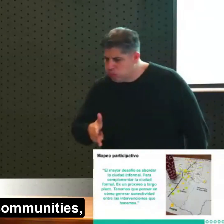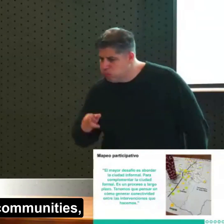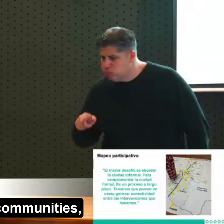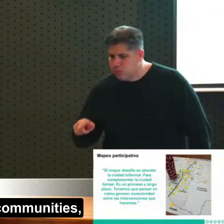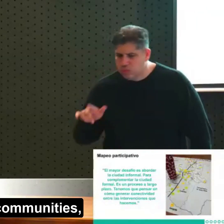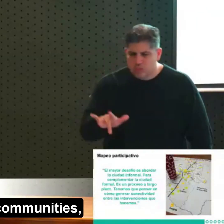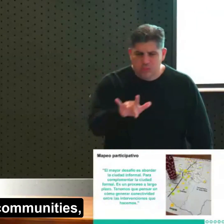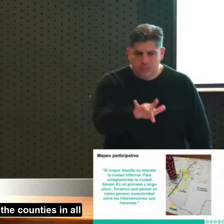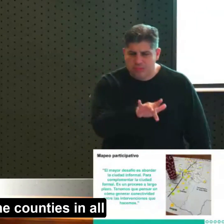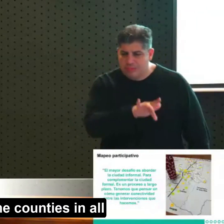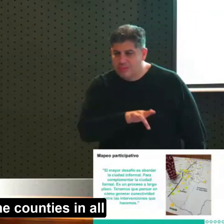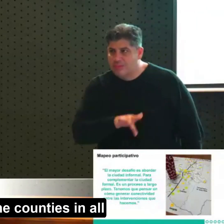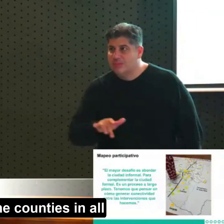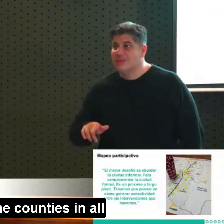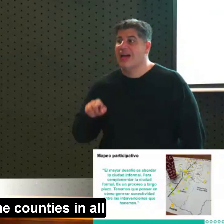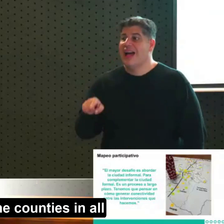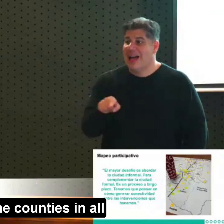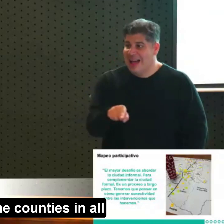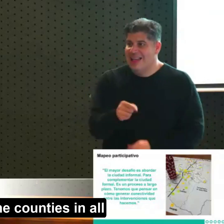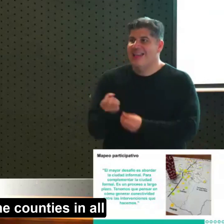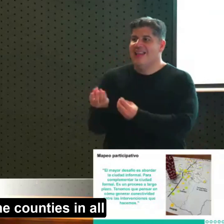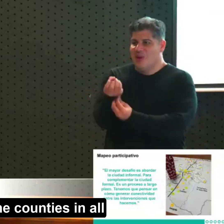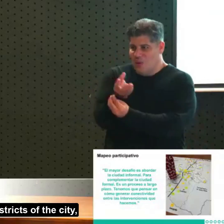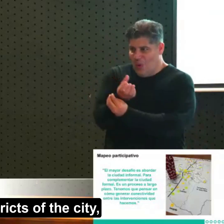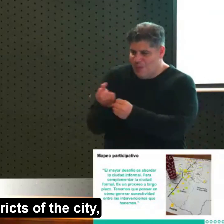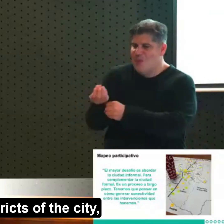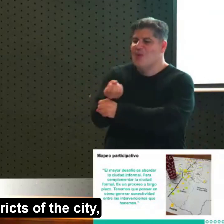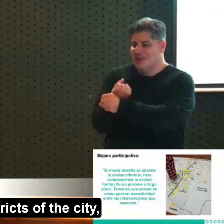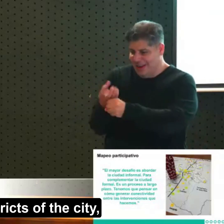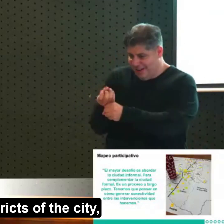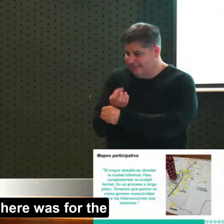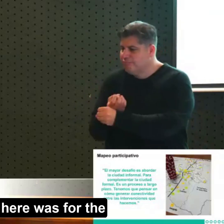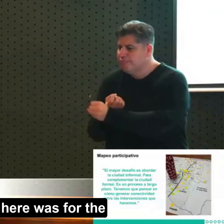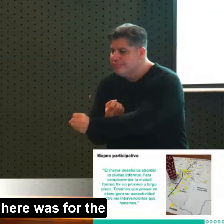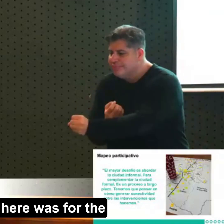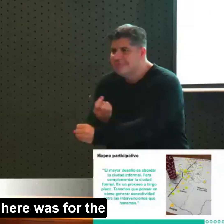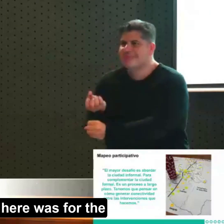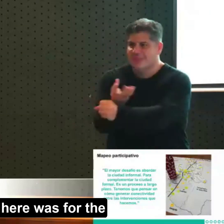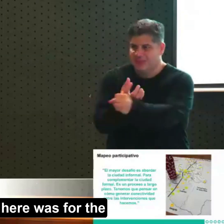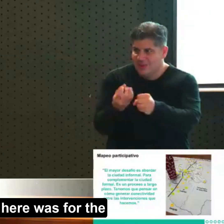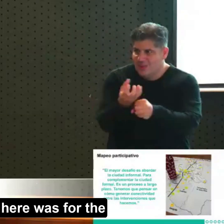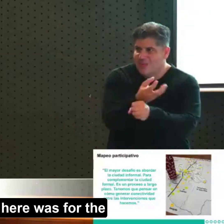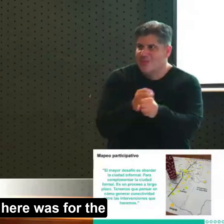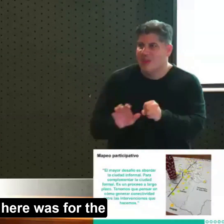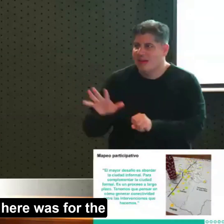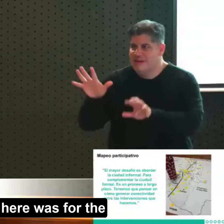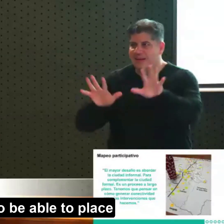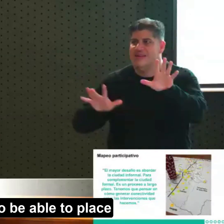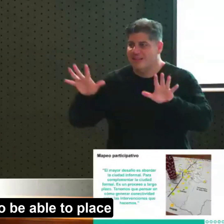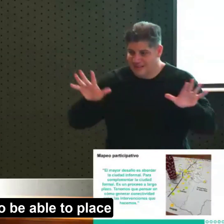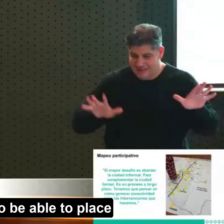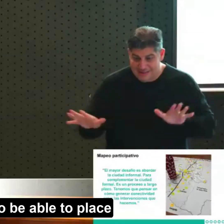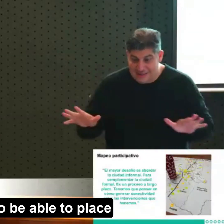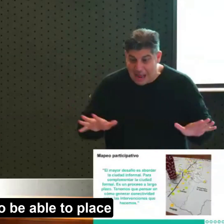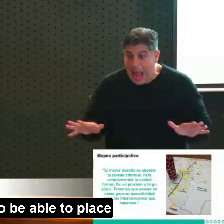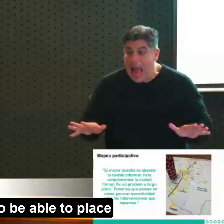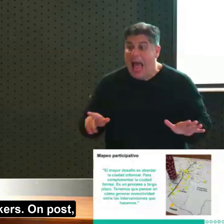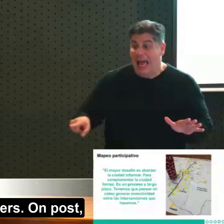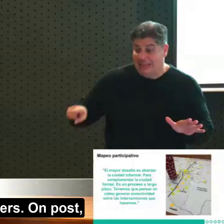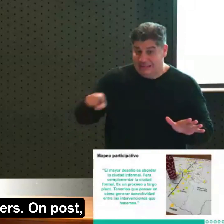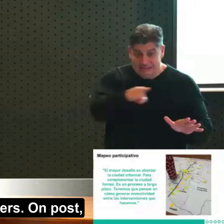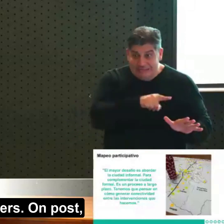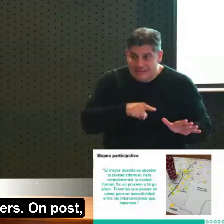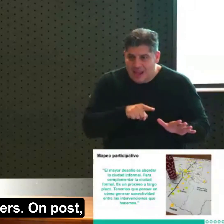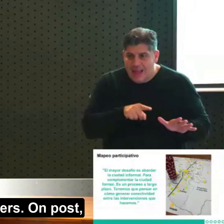you can see all the communities or all the counties and all the districts of the city. The idea here was for the groups to be able to